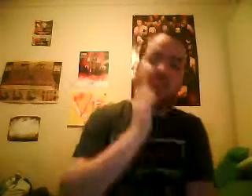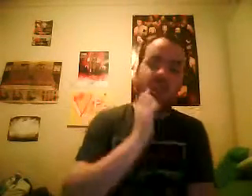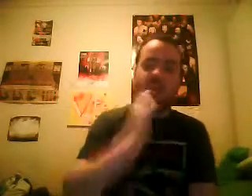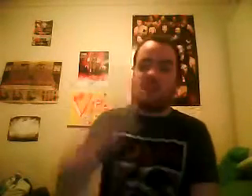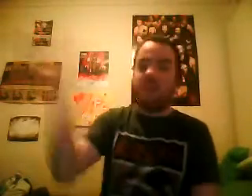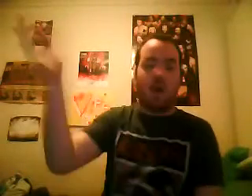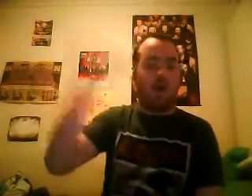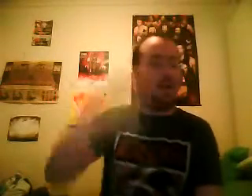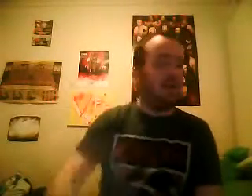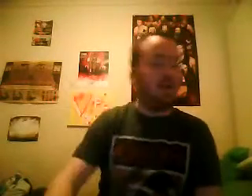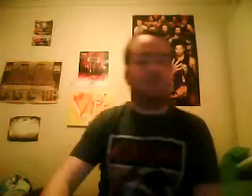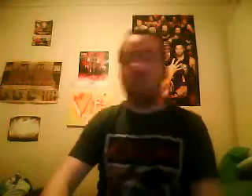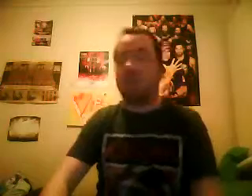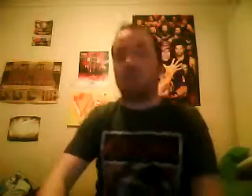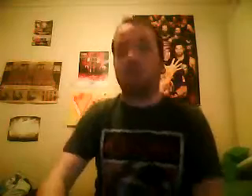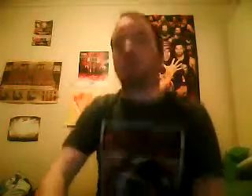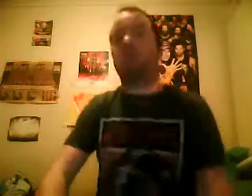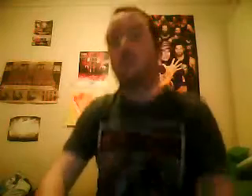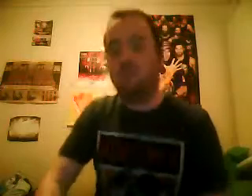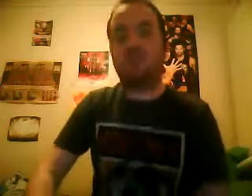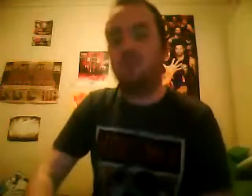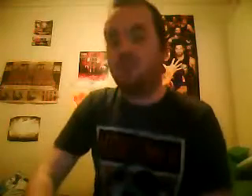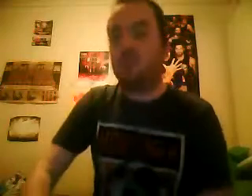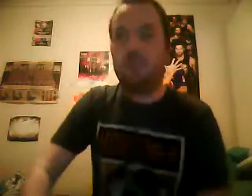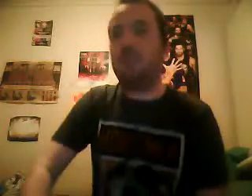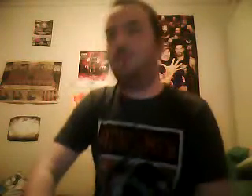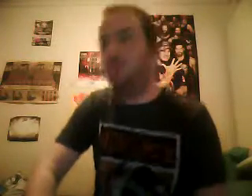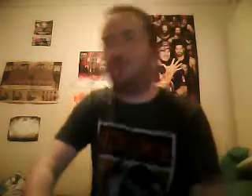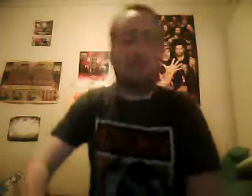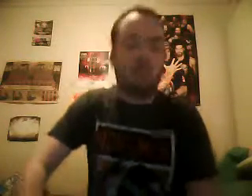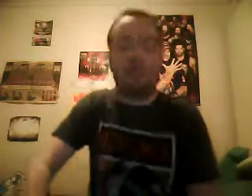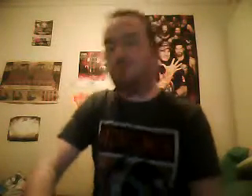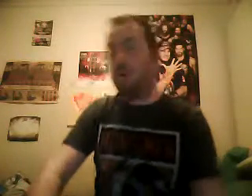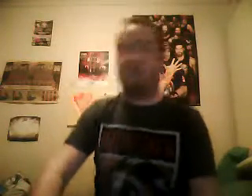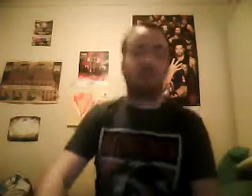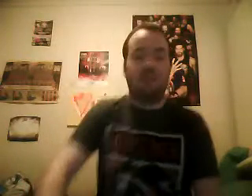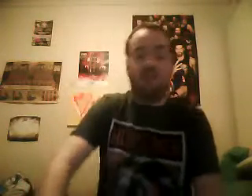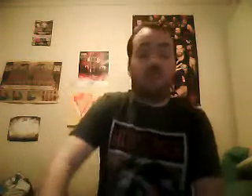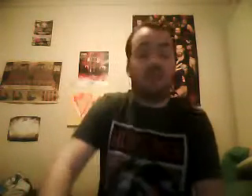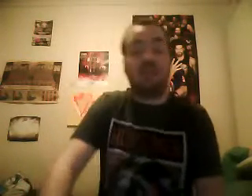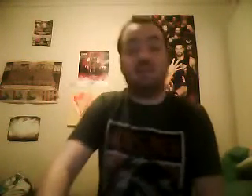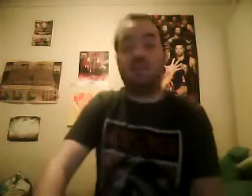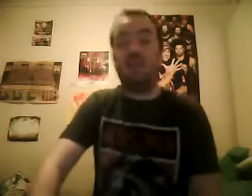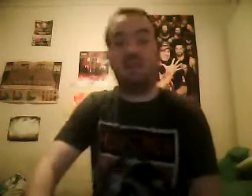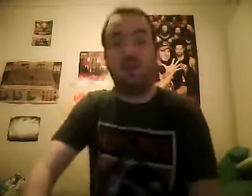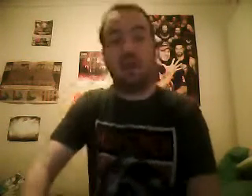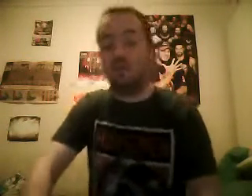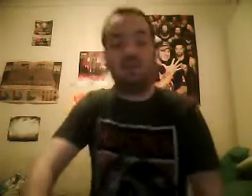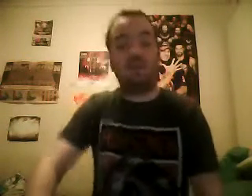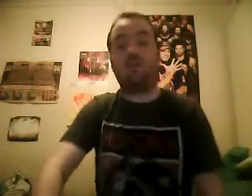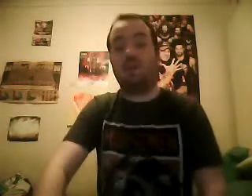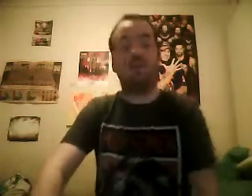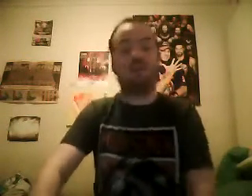And yeah, I hope they build up Mandy Rose to a future title shot. Even if it has to be against the Iconics, that's perfectly